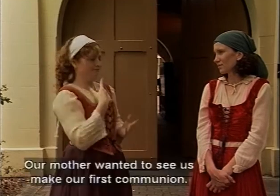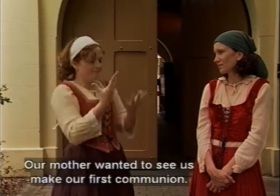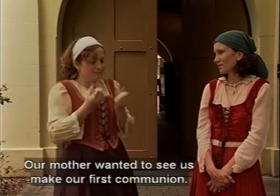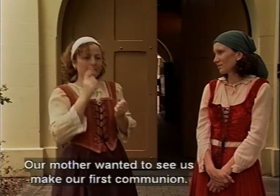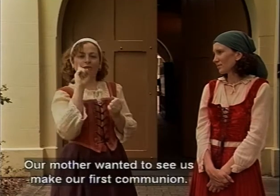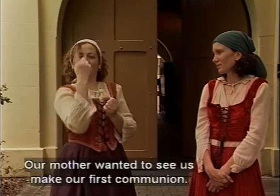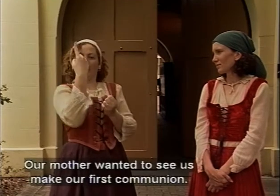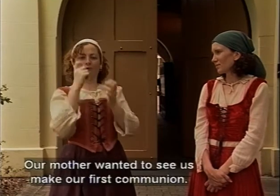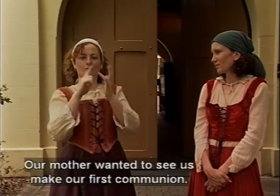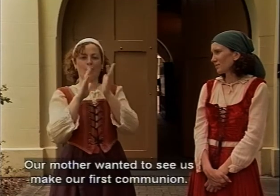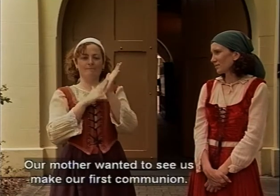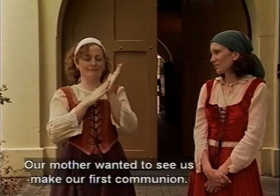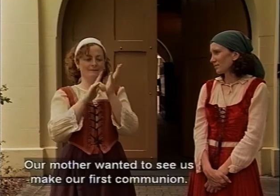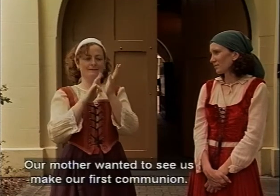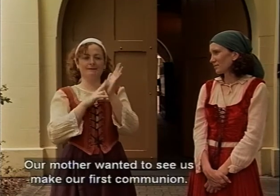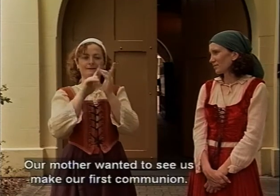Our mother really wanted to see us make our first communion.